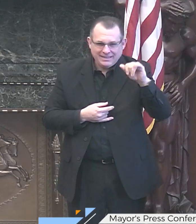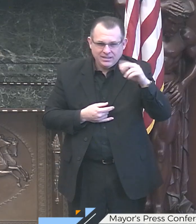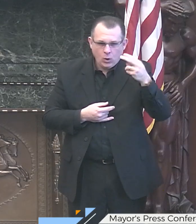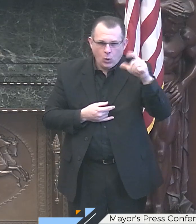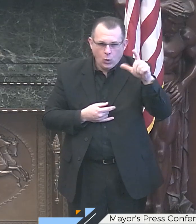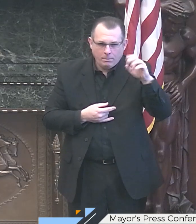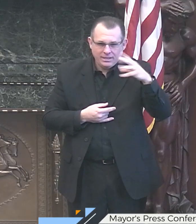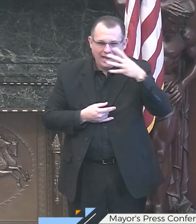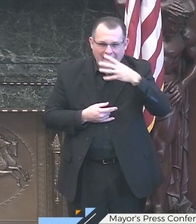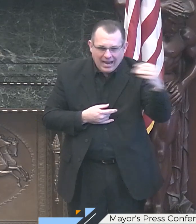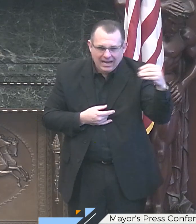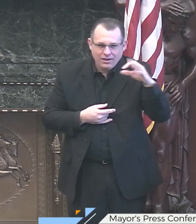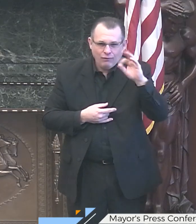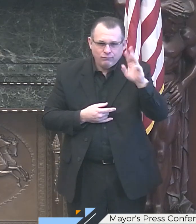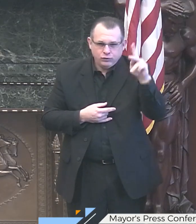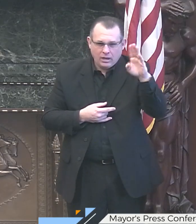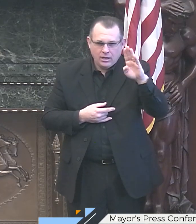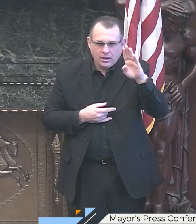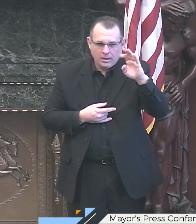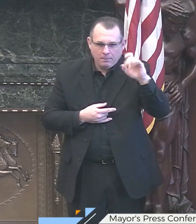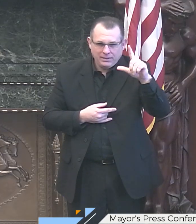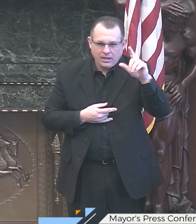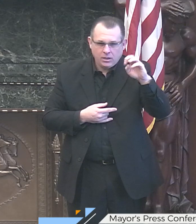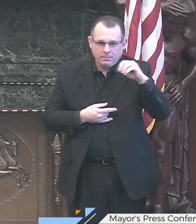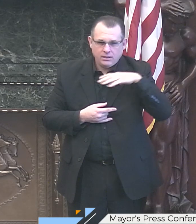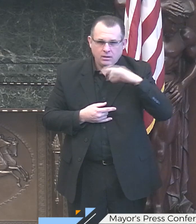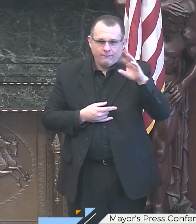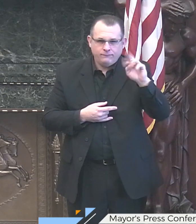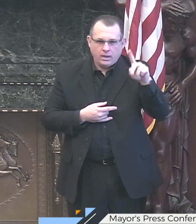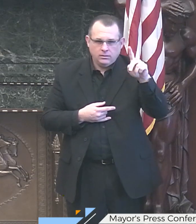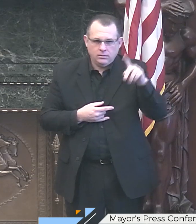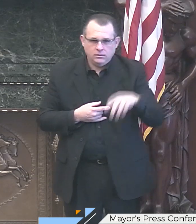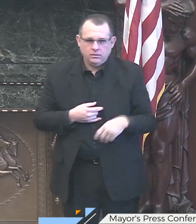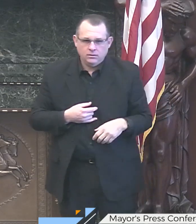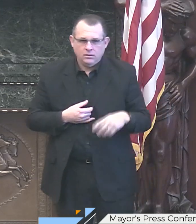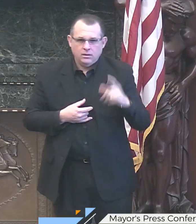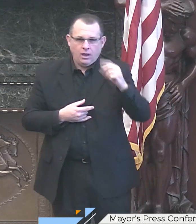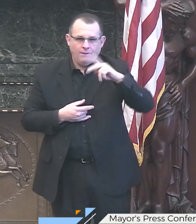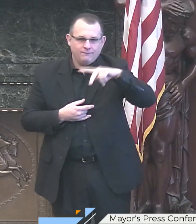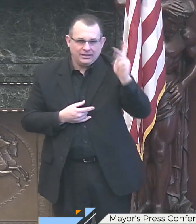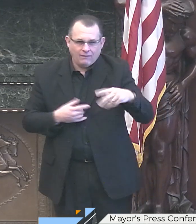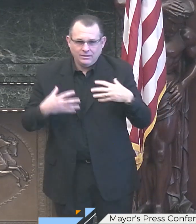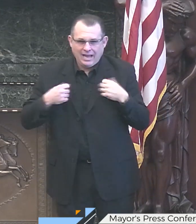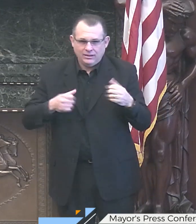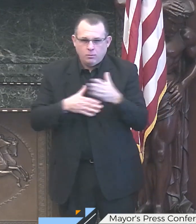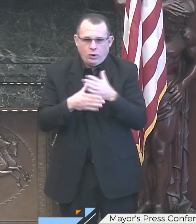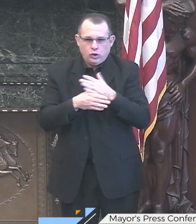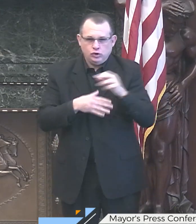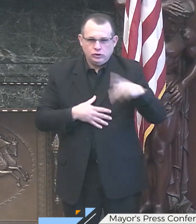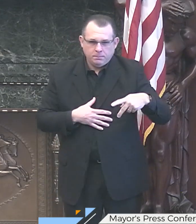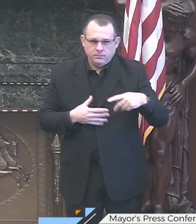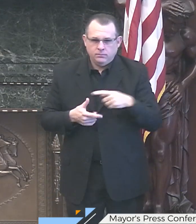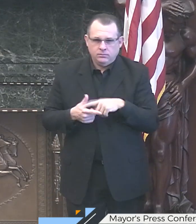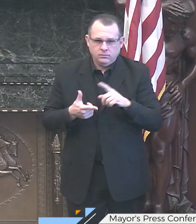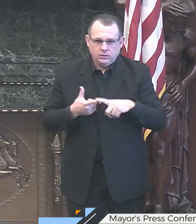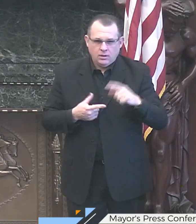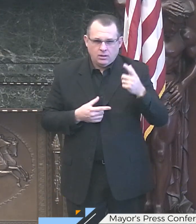Fells Fund, the Barra Foundation, the Scholar Foundation, and the Van Amerigen